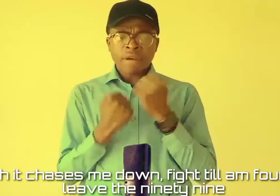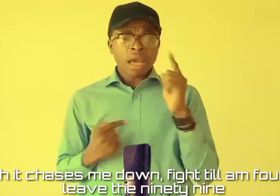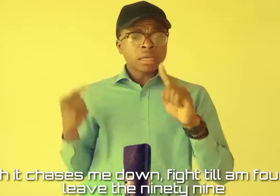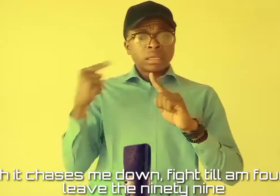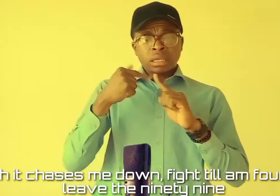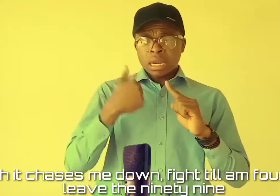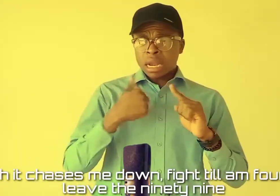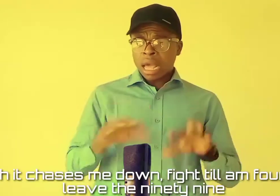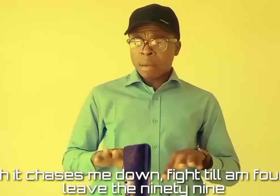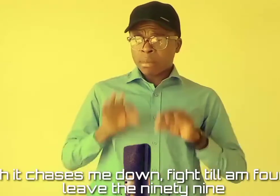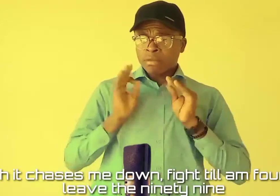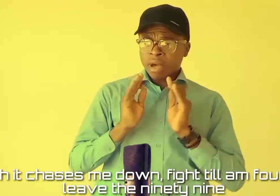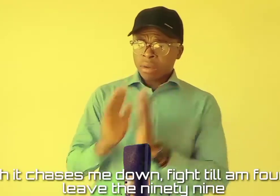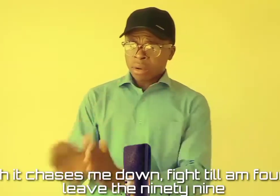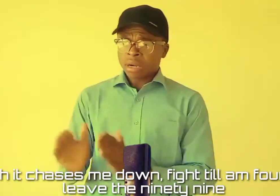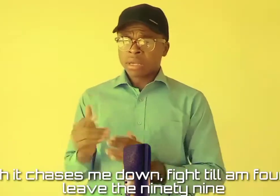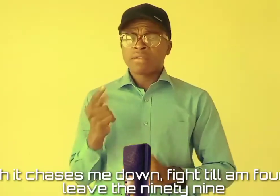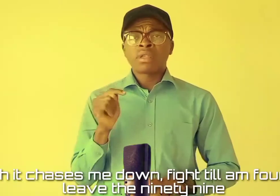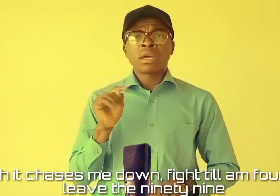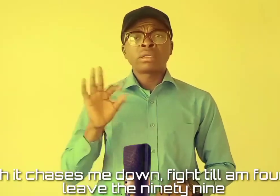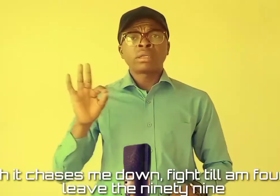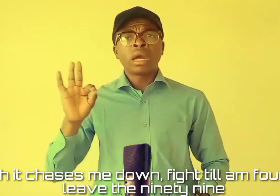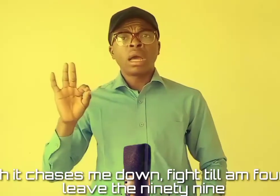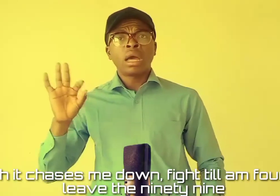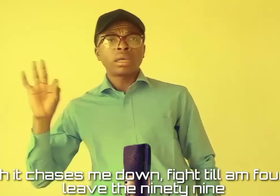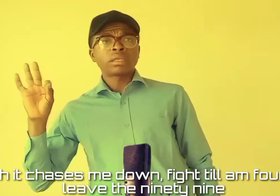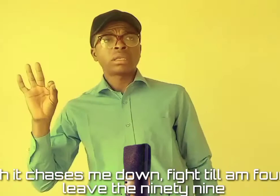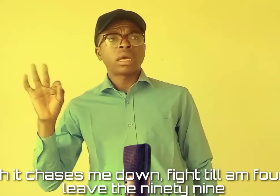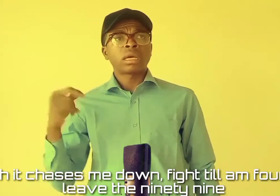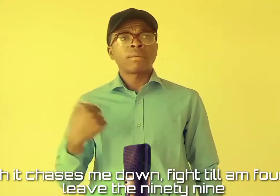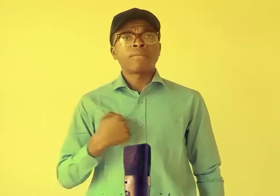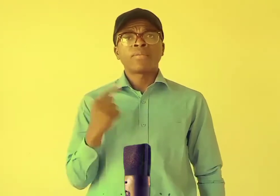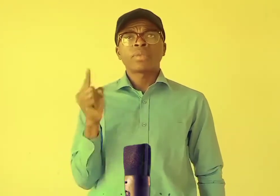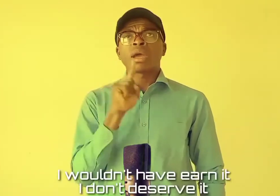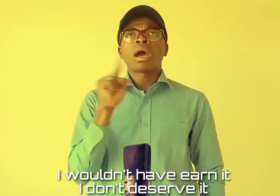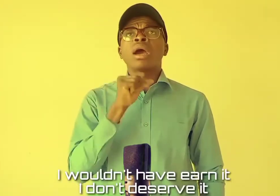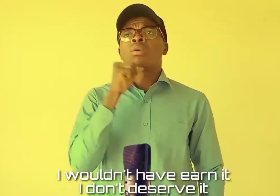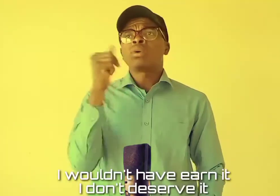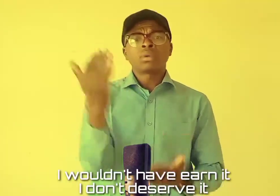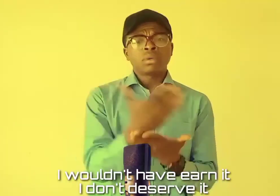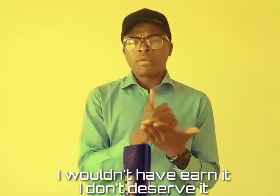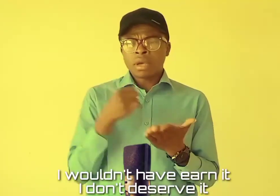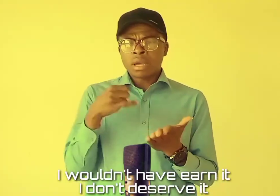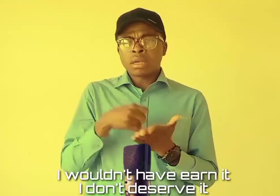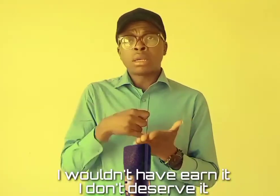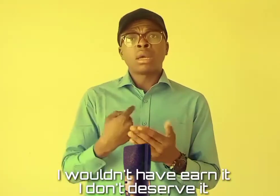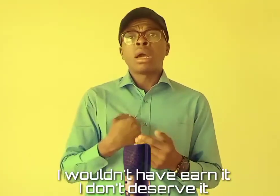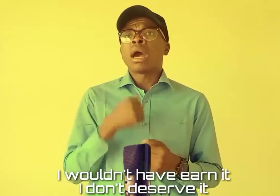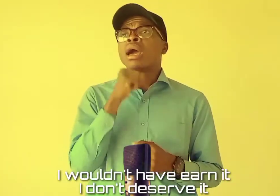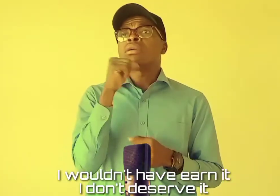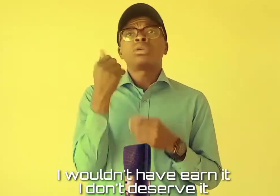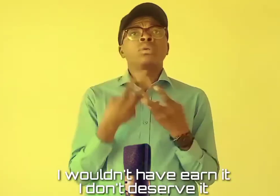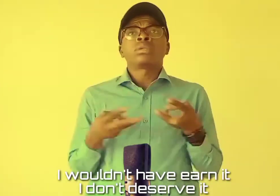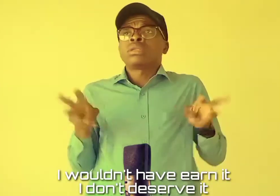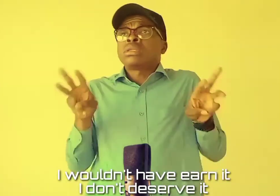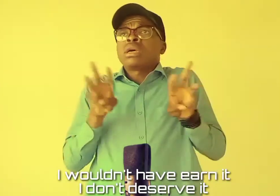fights till I'm found, leaves the night tonight. I couldn't earn it, I don't deserve